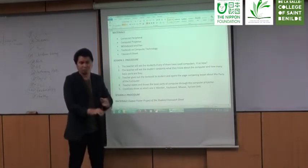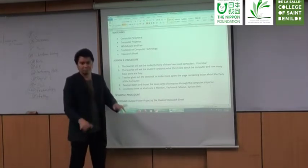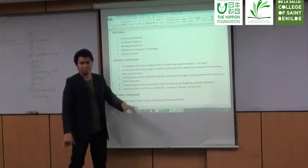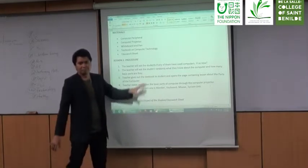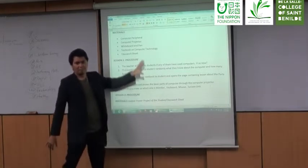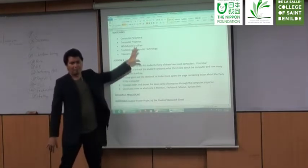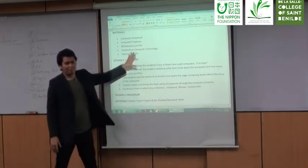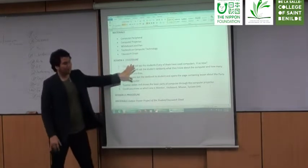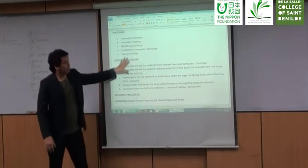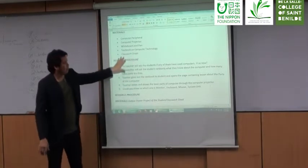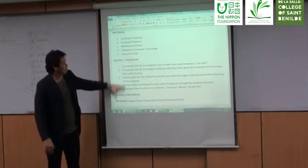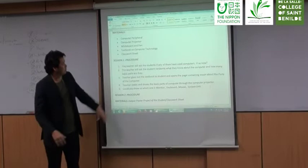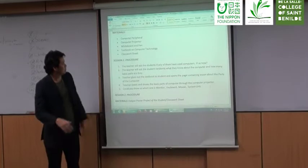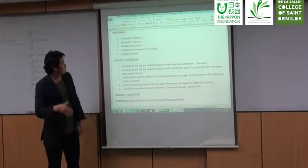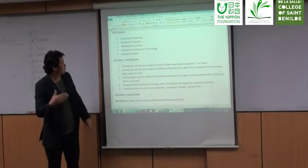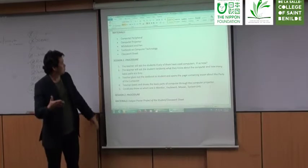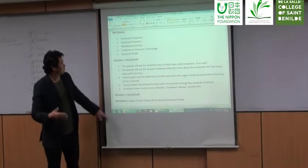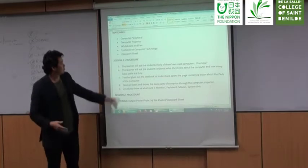students.